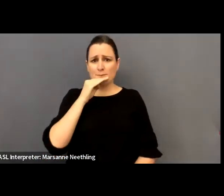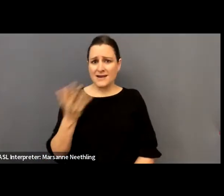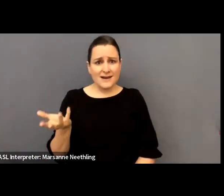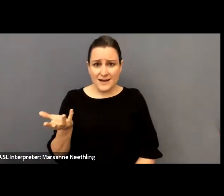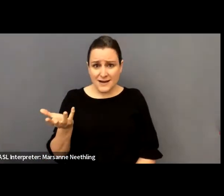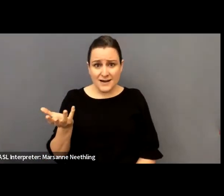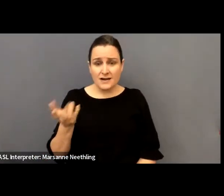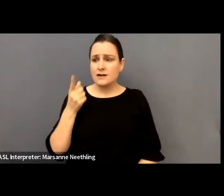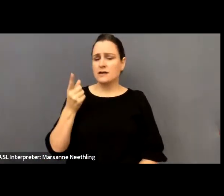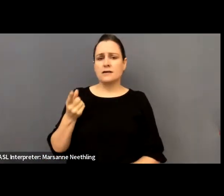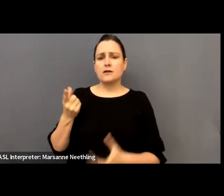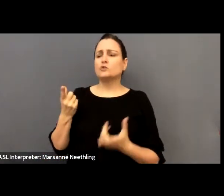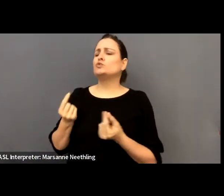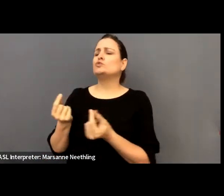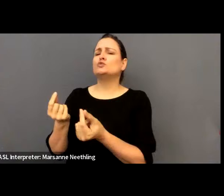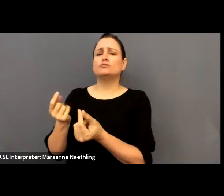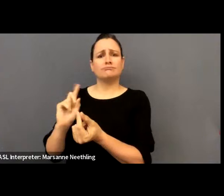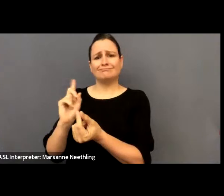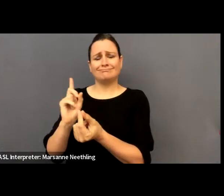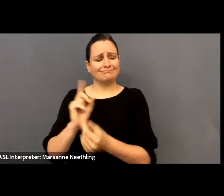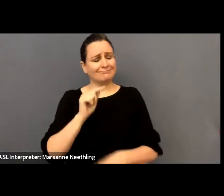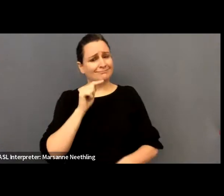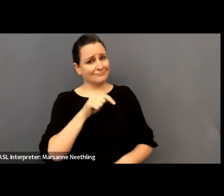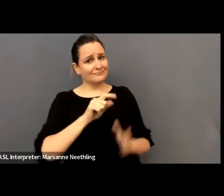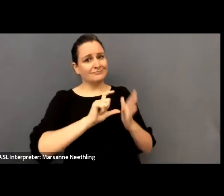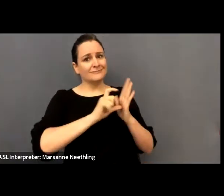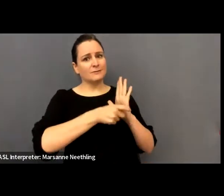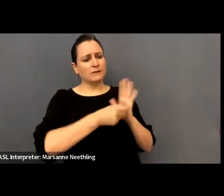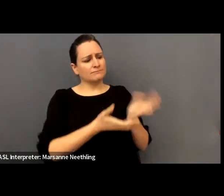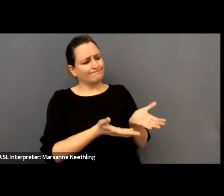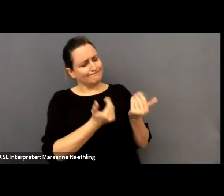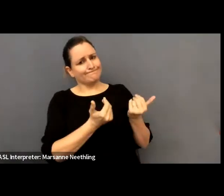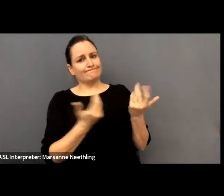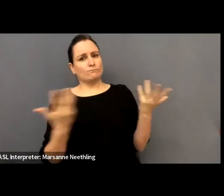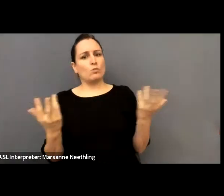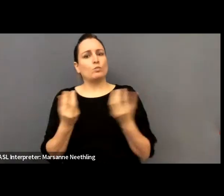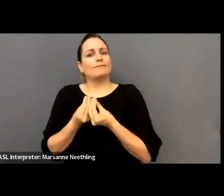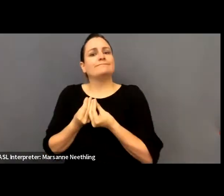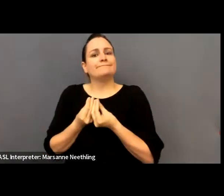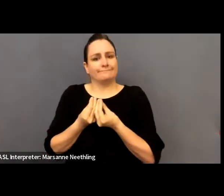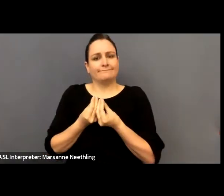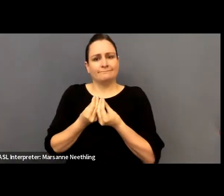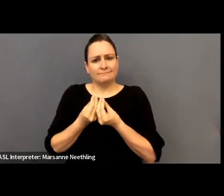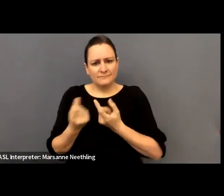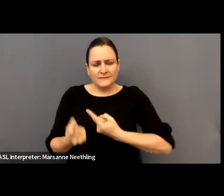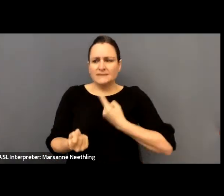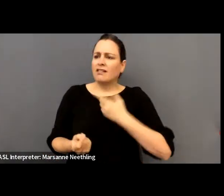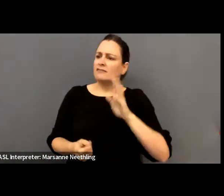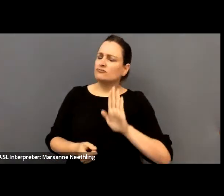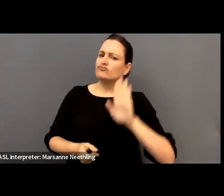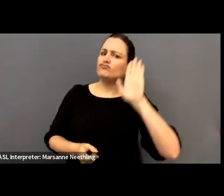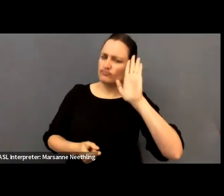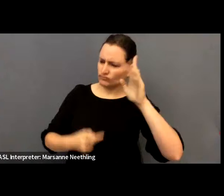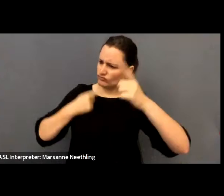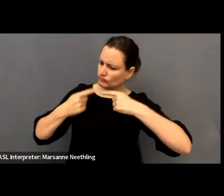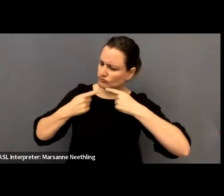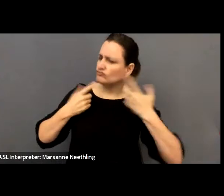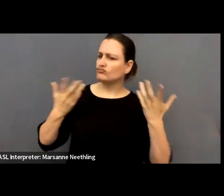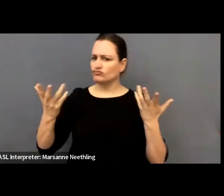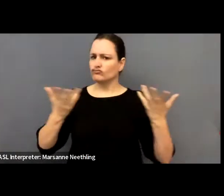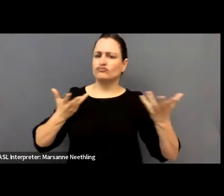is actively involved and empowered to be their own voices, they will remain